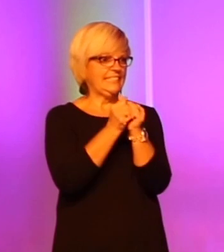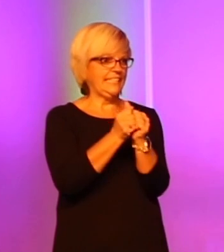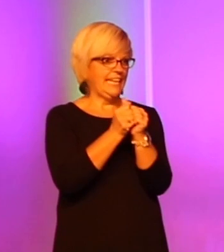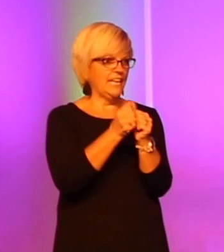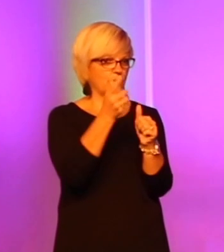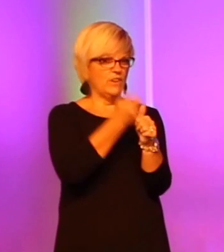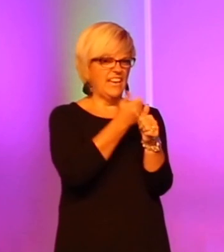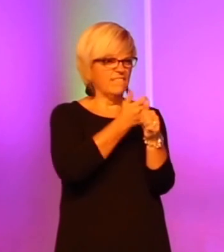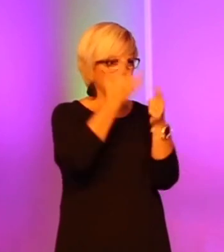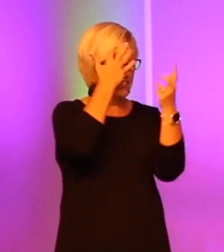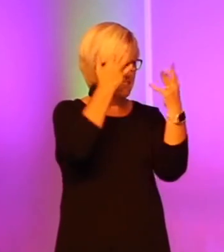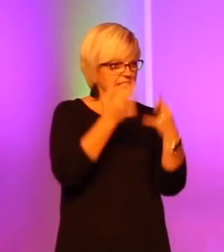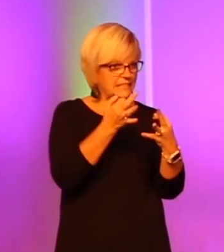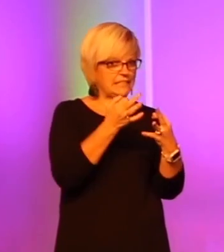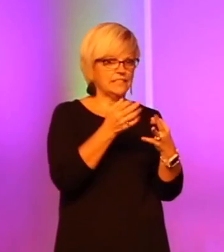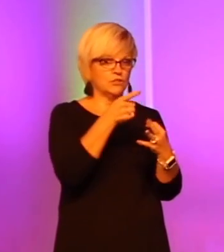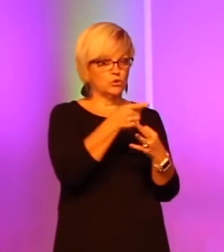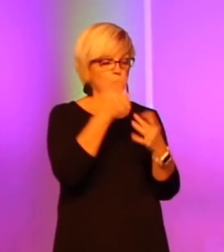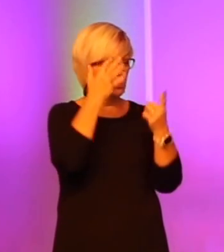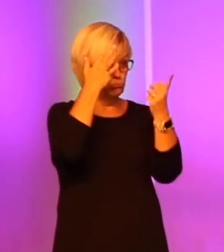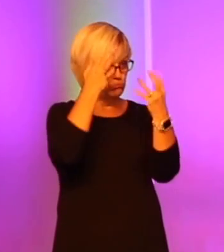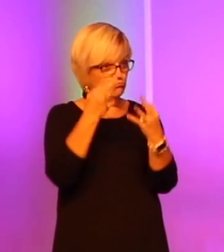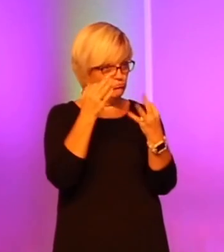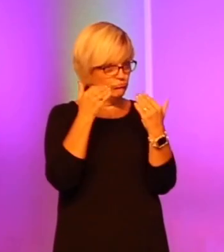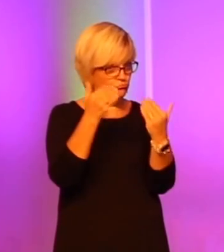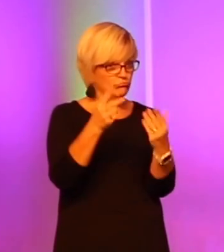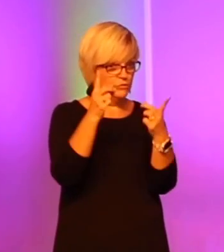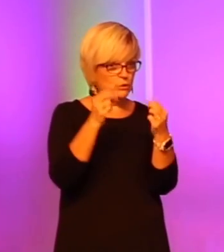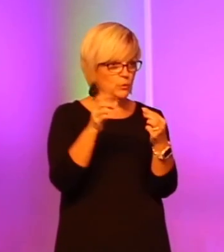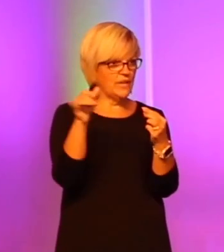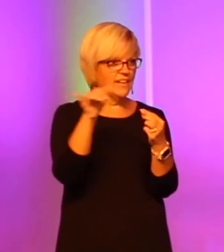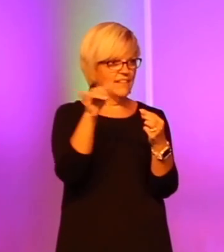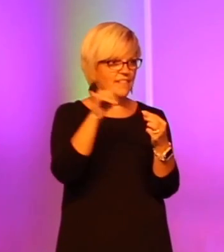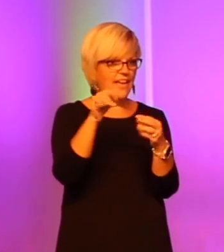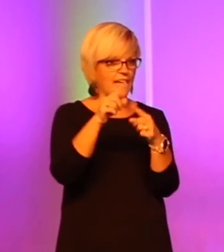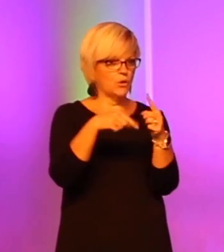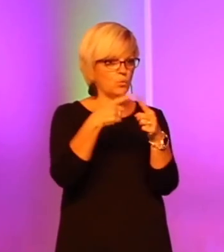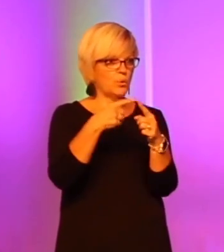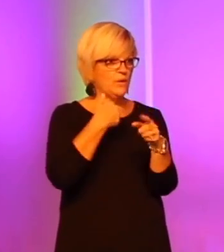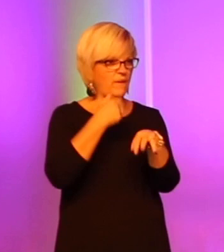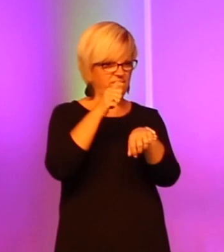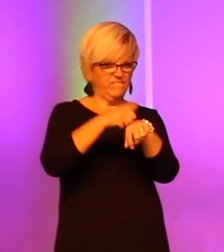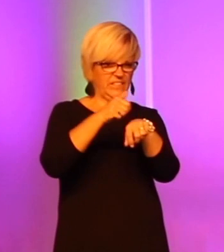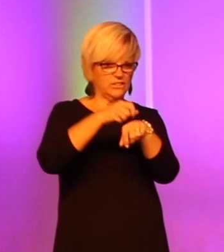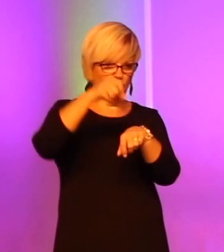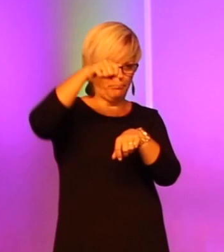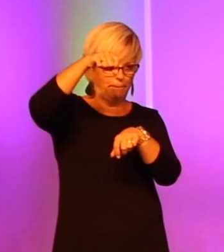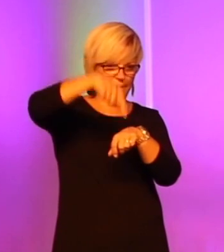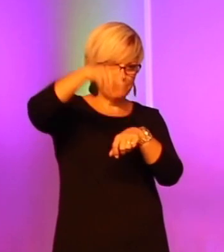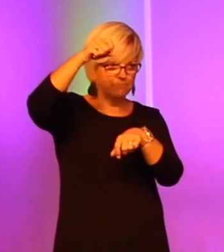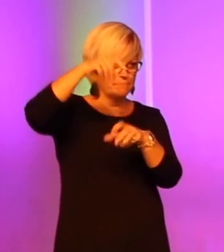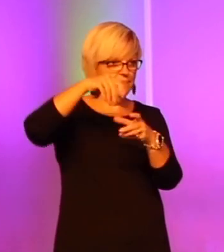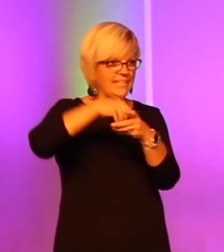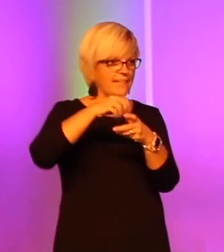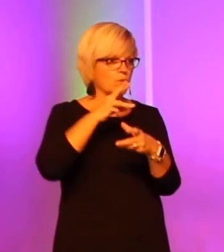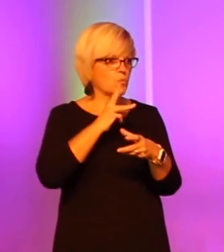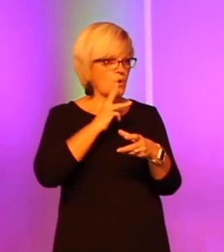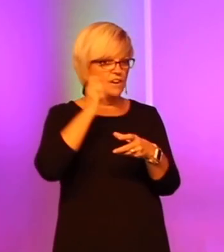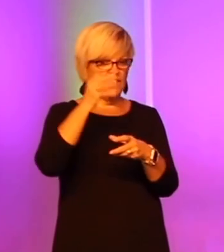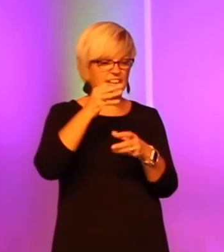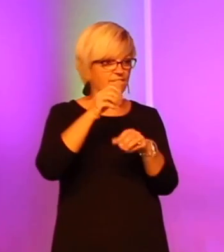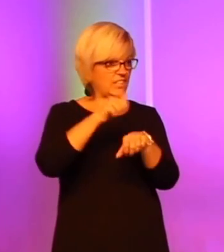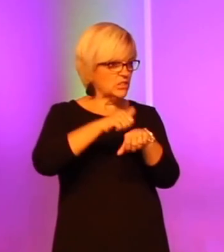that every person makes, whether for good or for bad, is like a pebble being dropped in the water. When you drop a pebble of